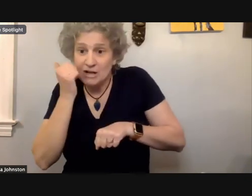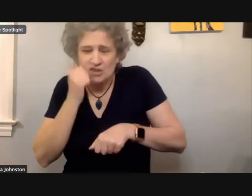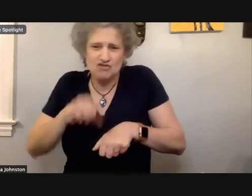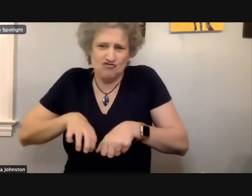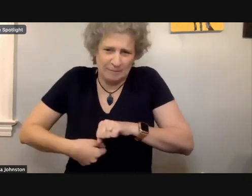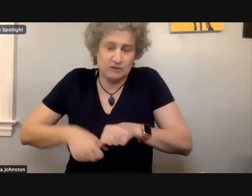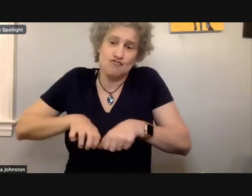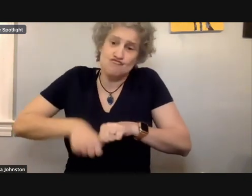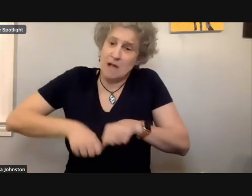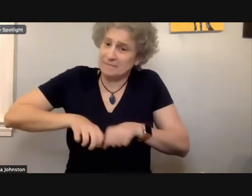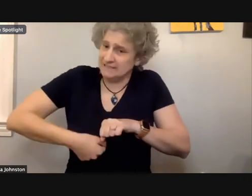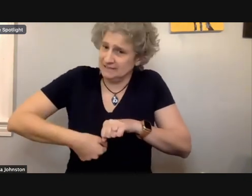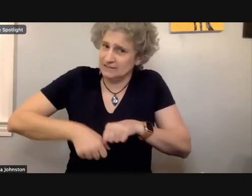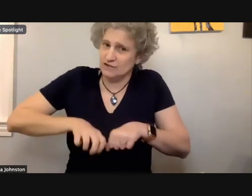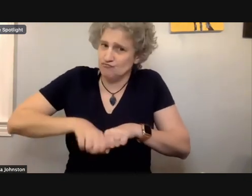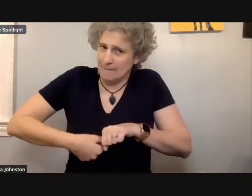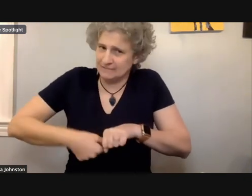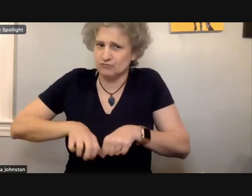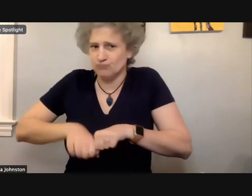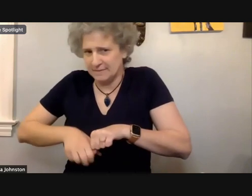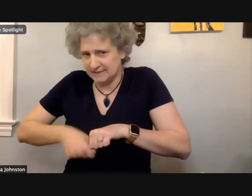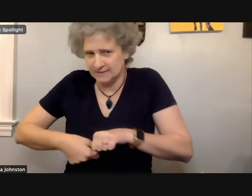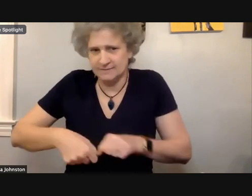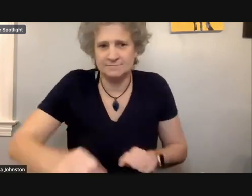Cramps, we talked about cramps.